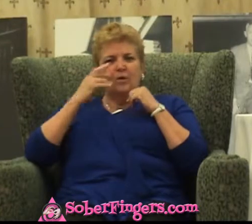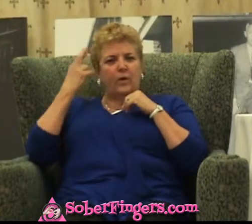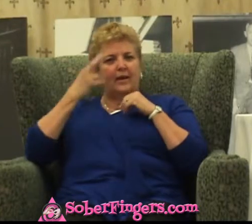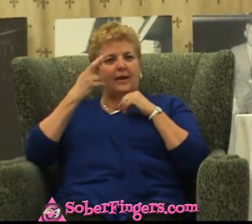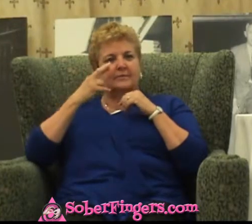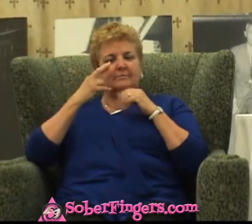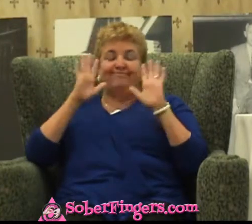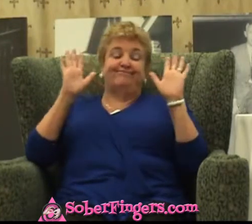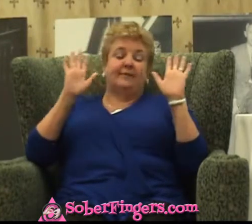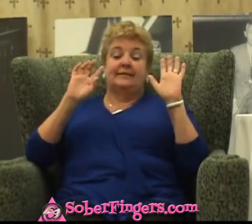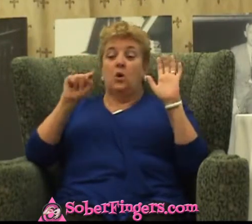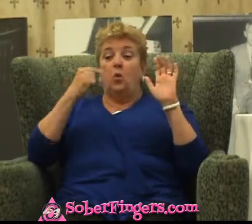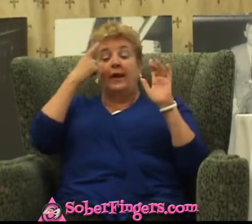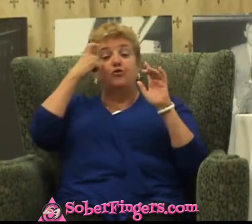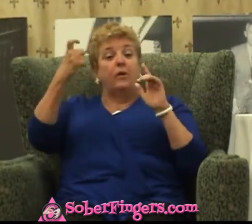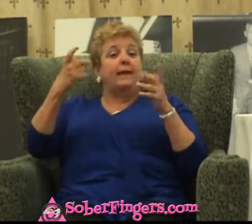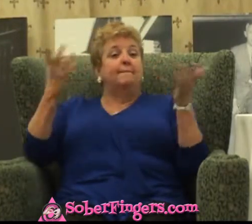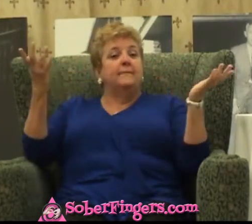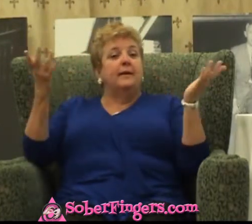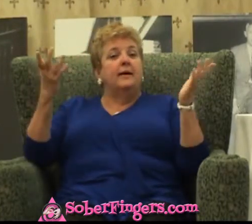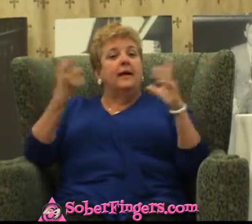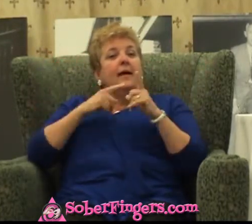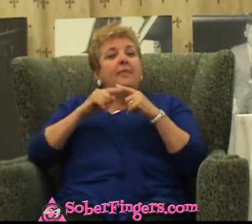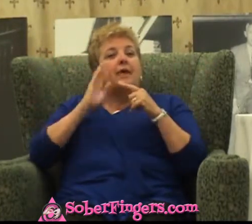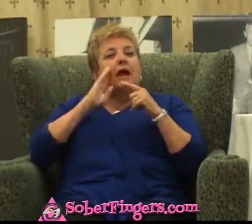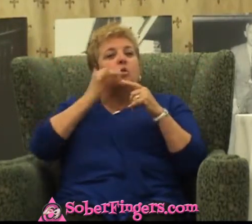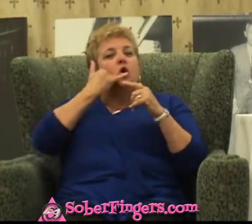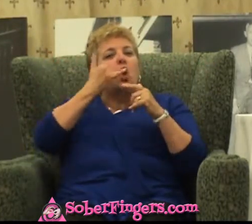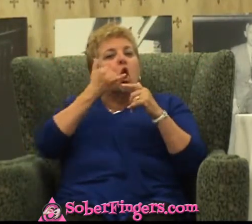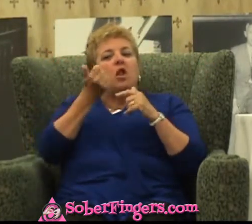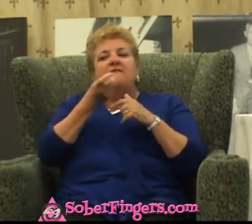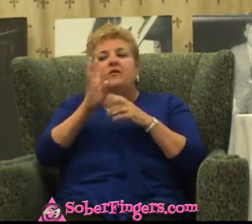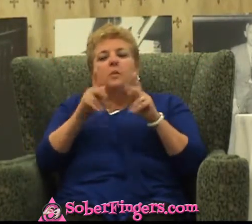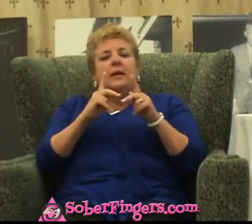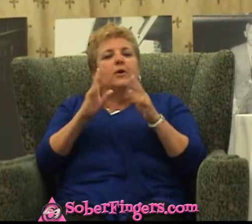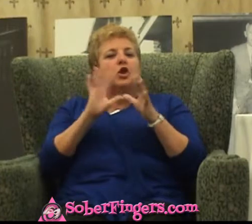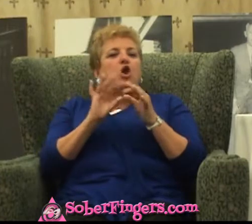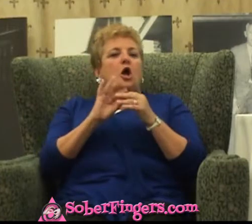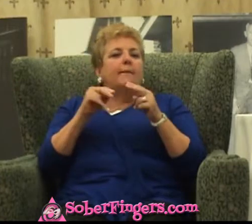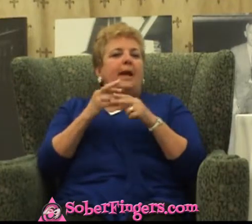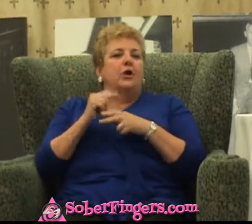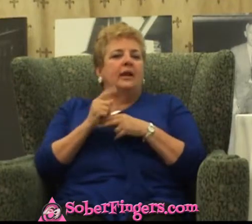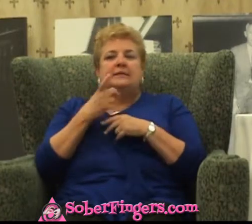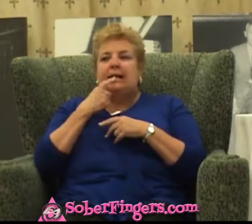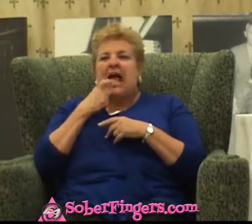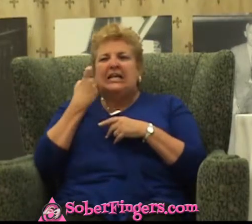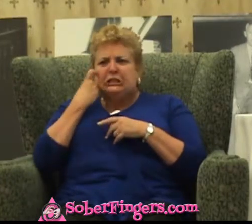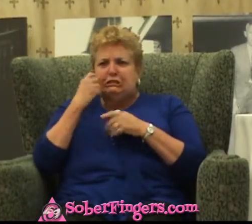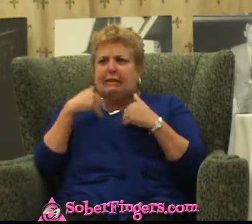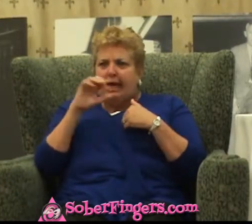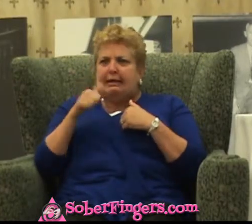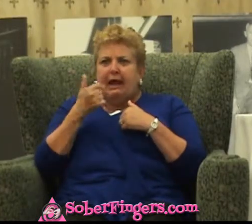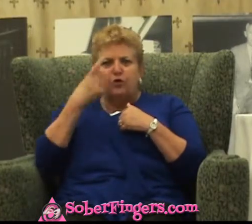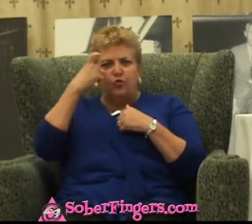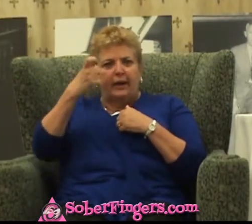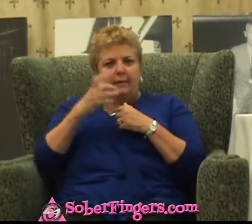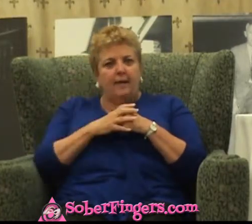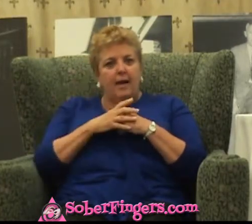a dream. And then I usually call a couple people and talk about it. As I just had another dream. I'm sponsoring a fellow who's,